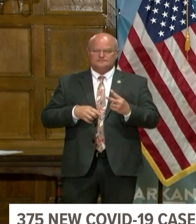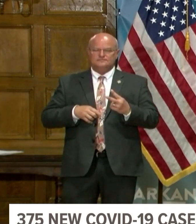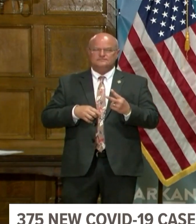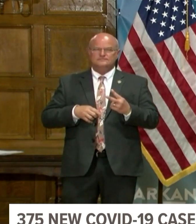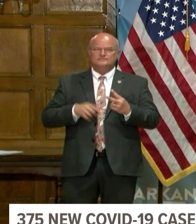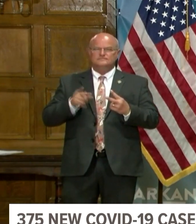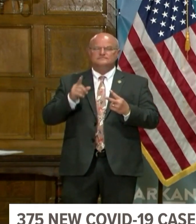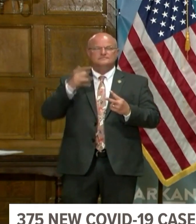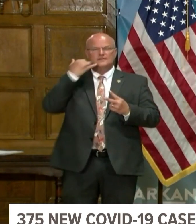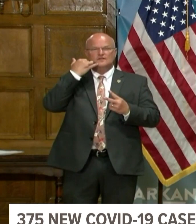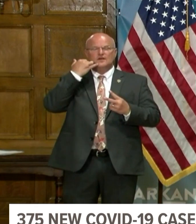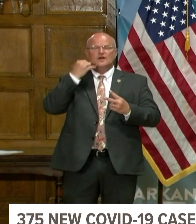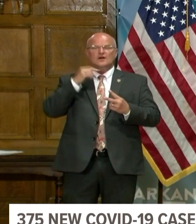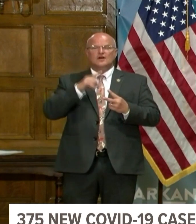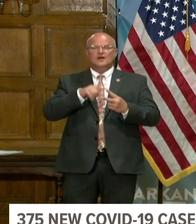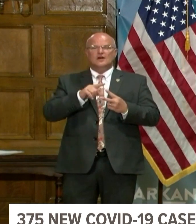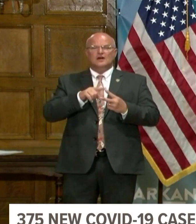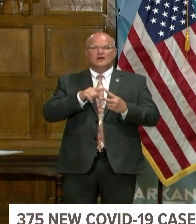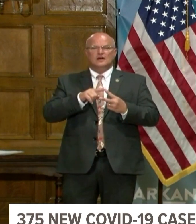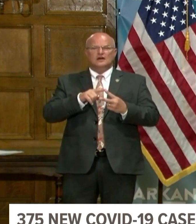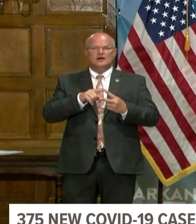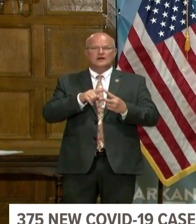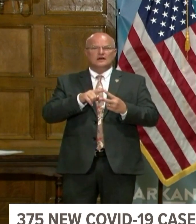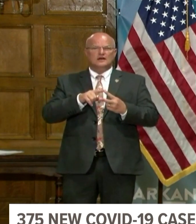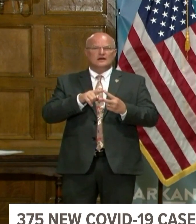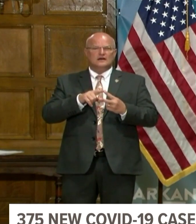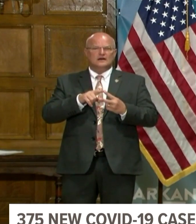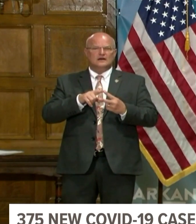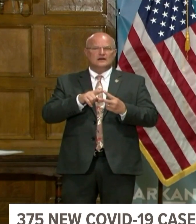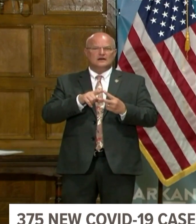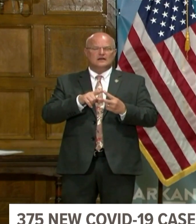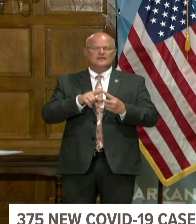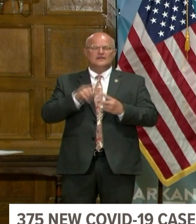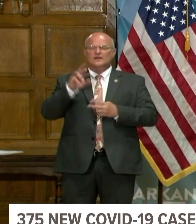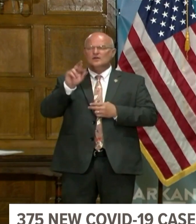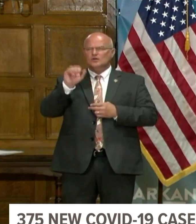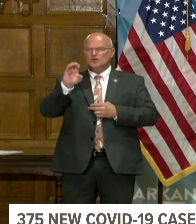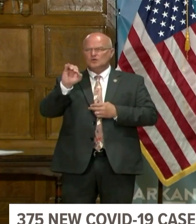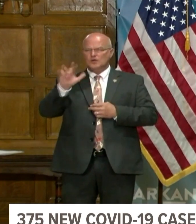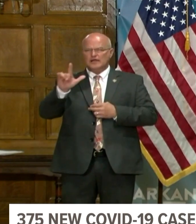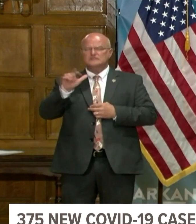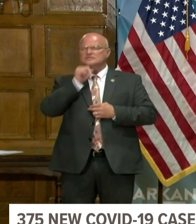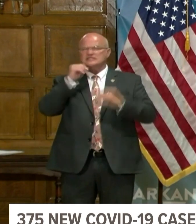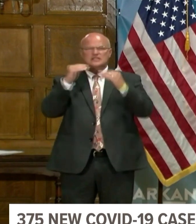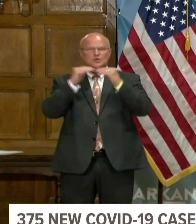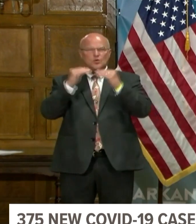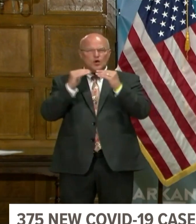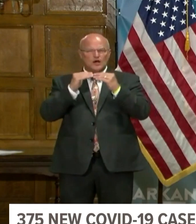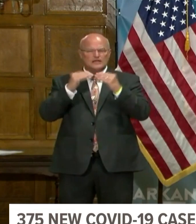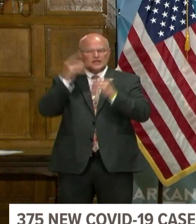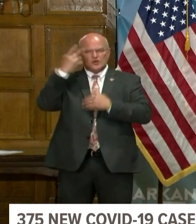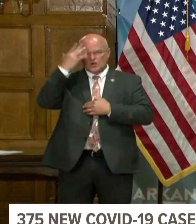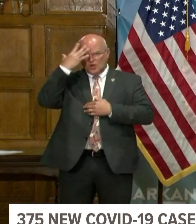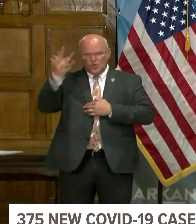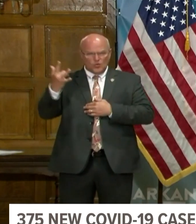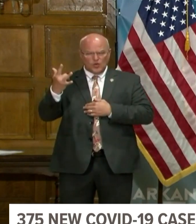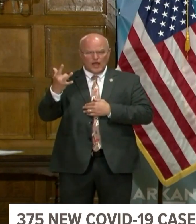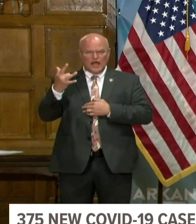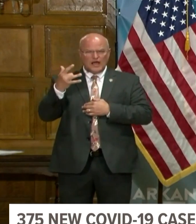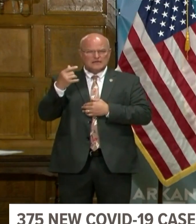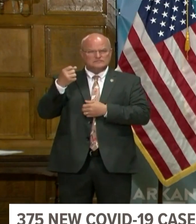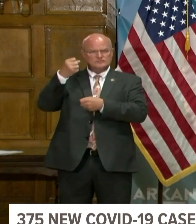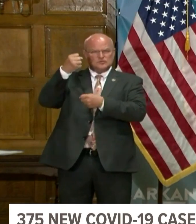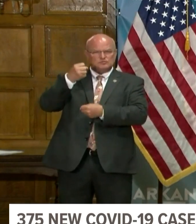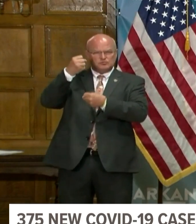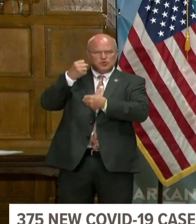Thank you. First off, in a broader sense of racial inequality, do you see a connection between the recent protests and the